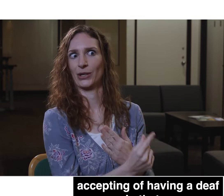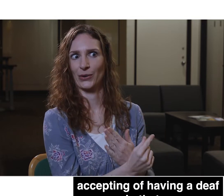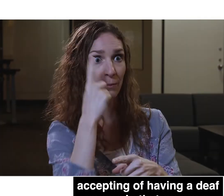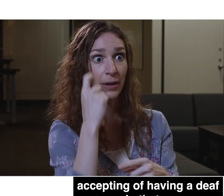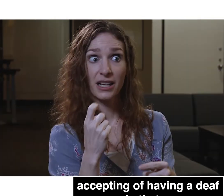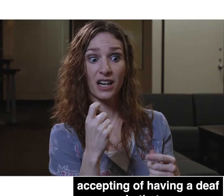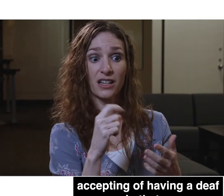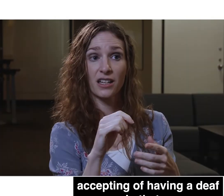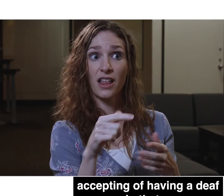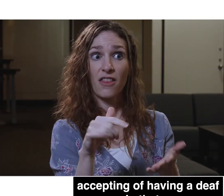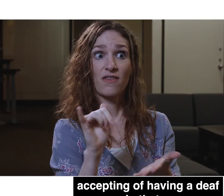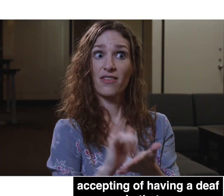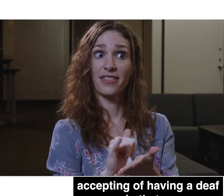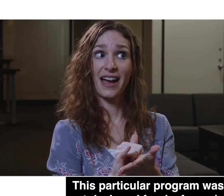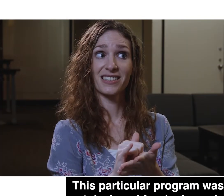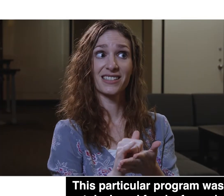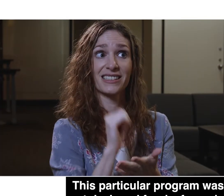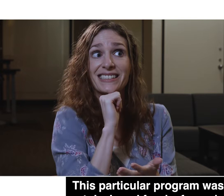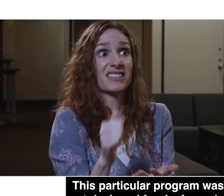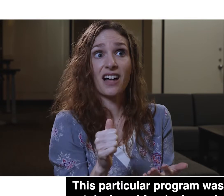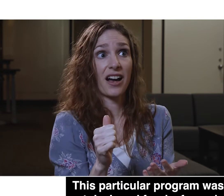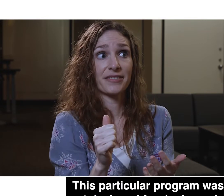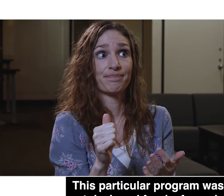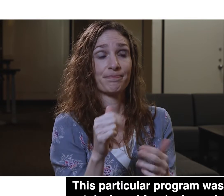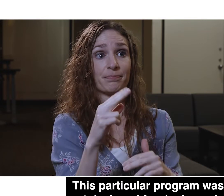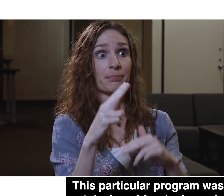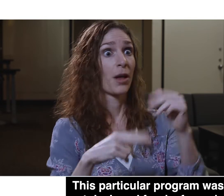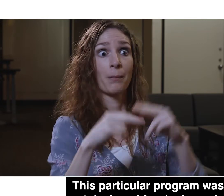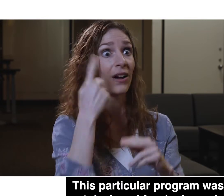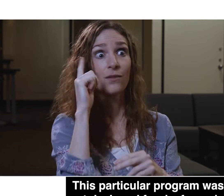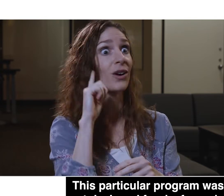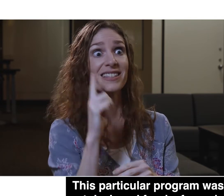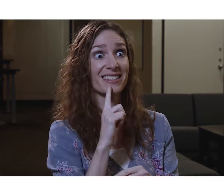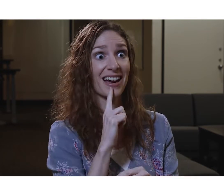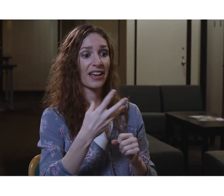program. This particular program was not designed for deaf people.